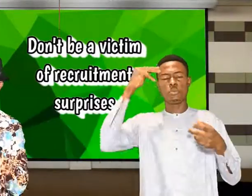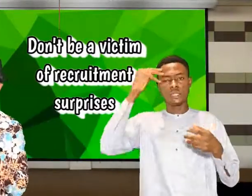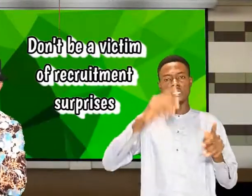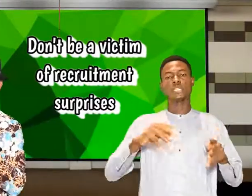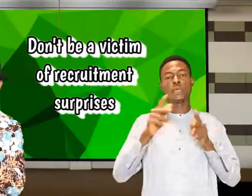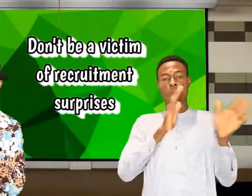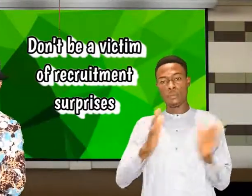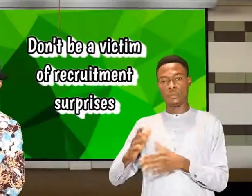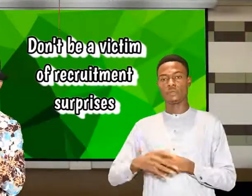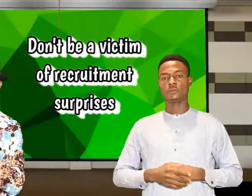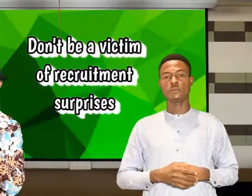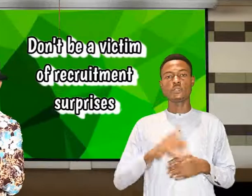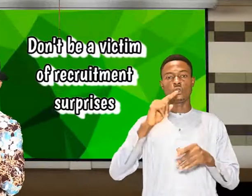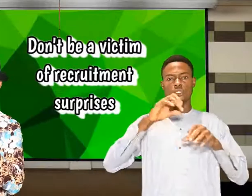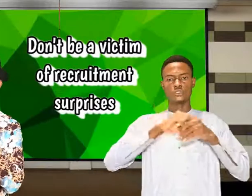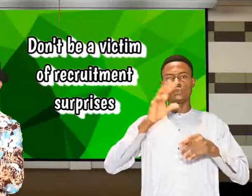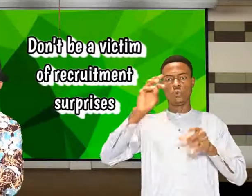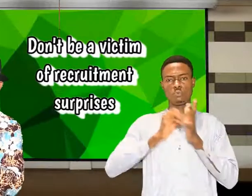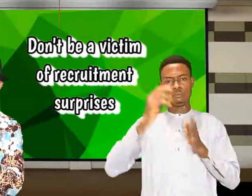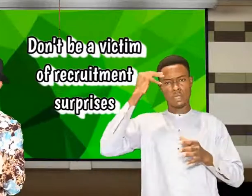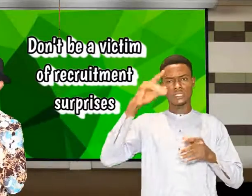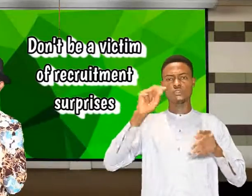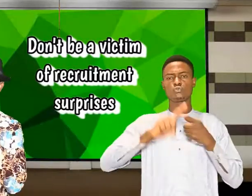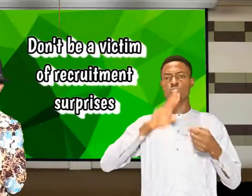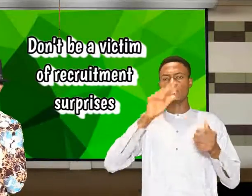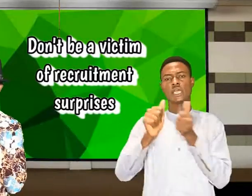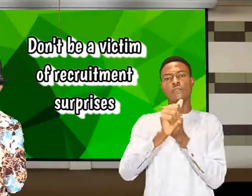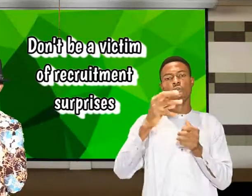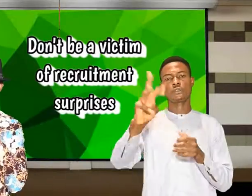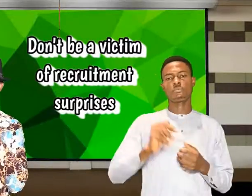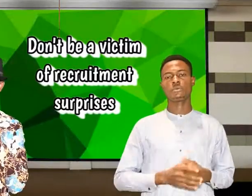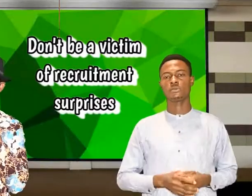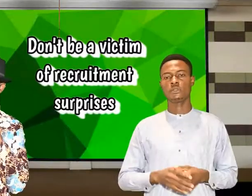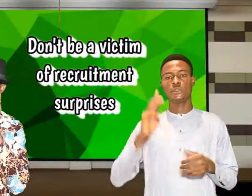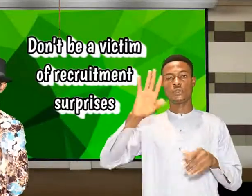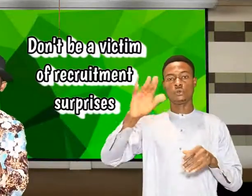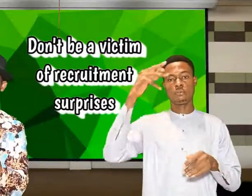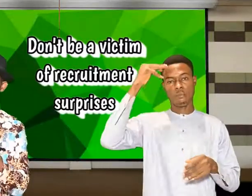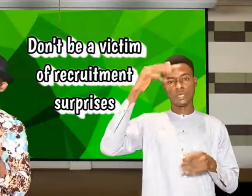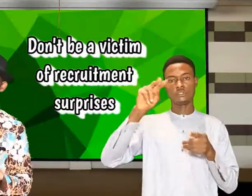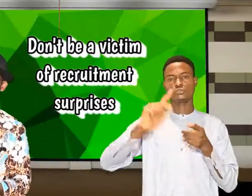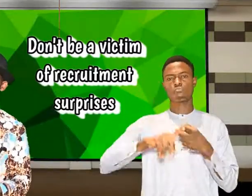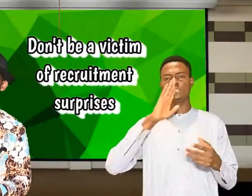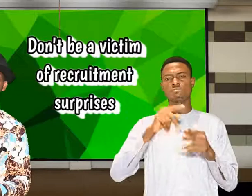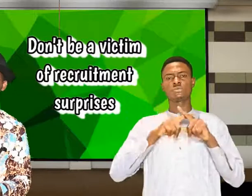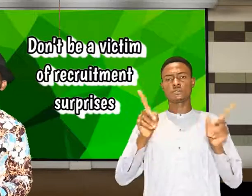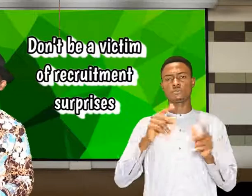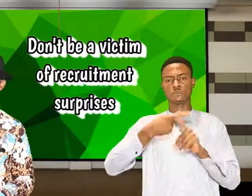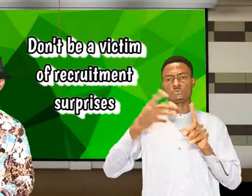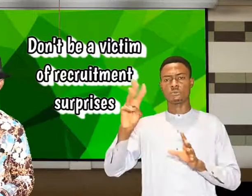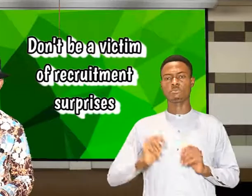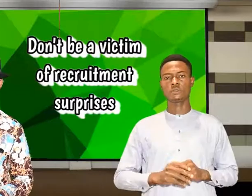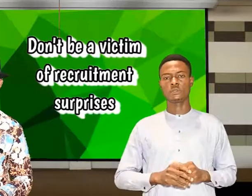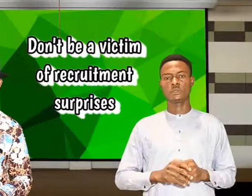prepared. It's about mindset. Your mind needs to get ahead of them. Your mind needs to be set there. Neurolinguistic programming is